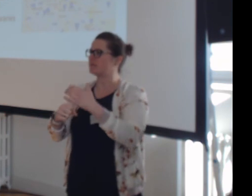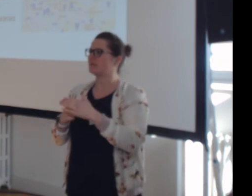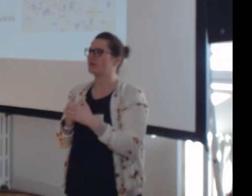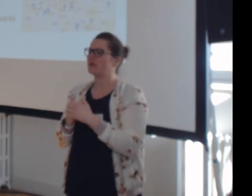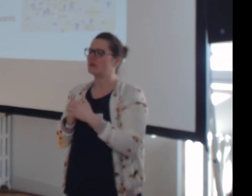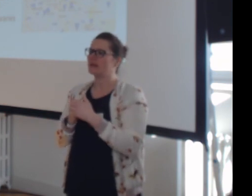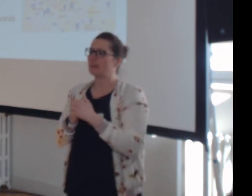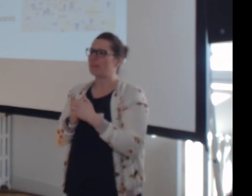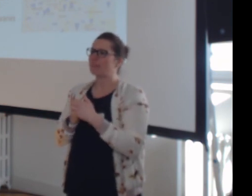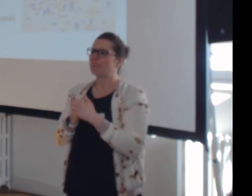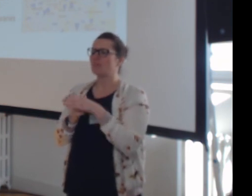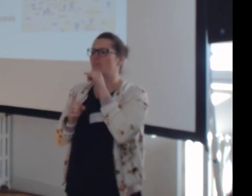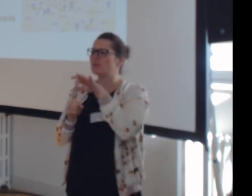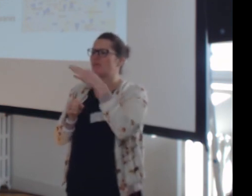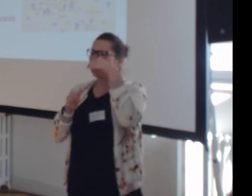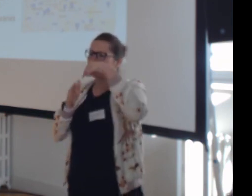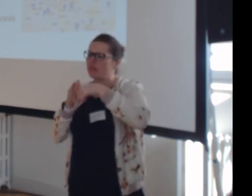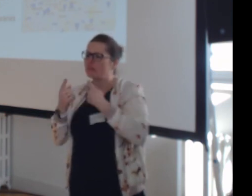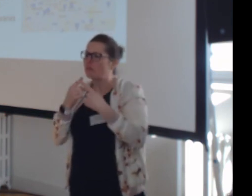too long upon that.